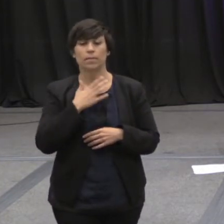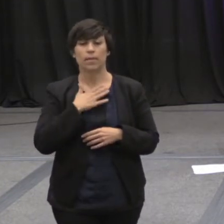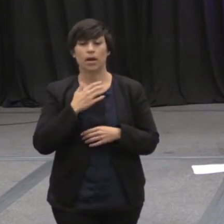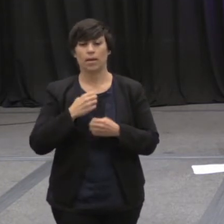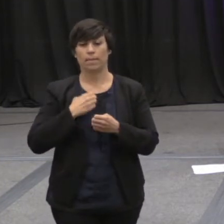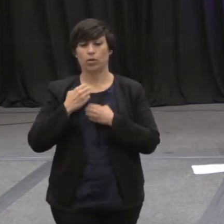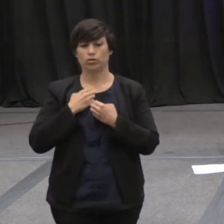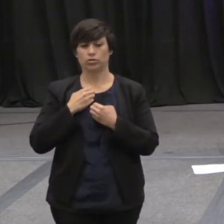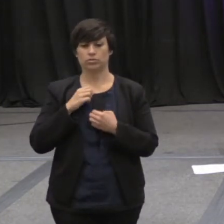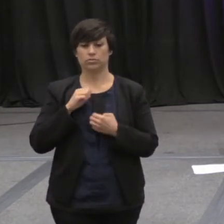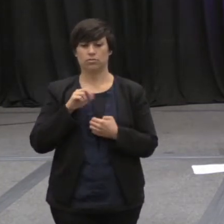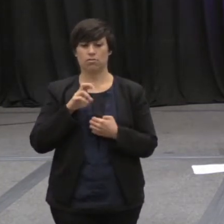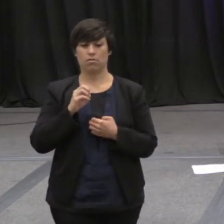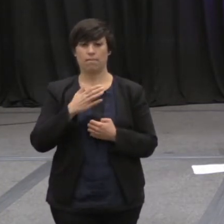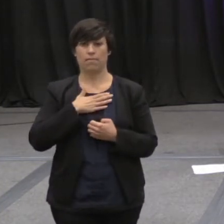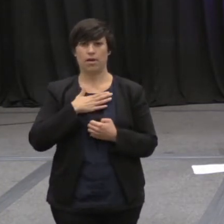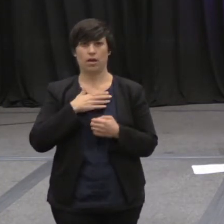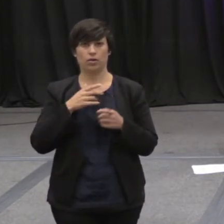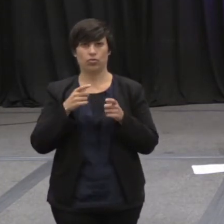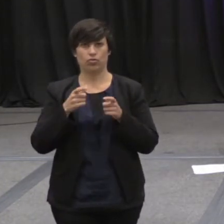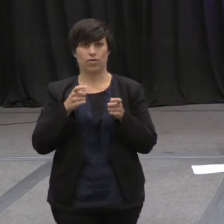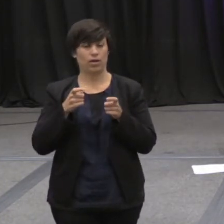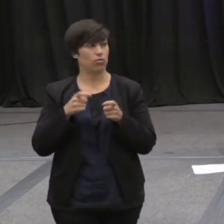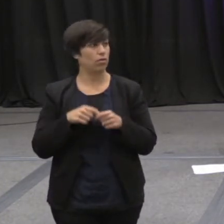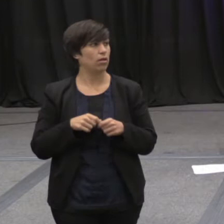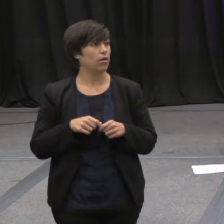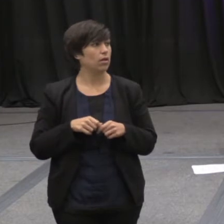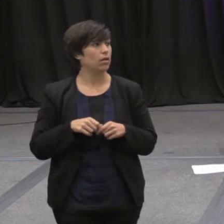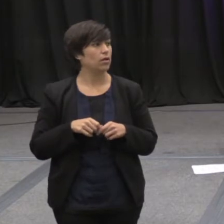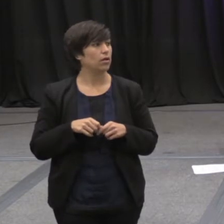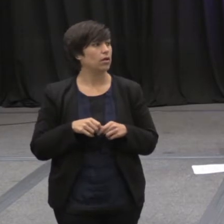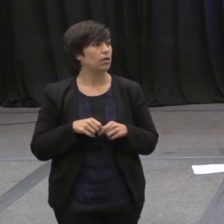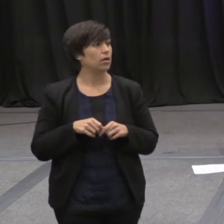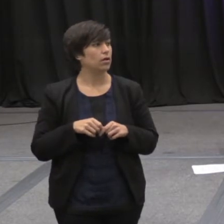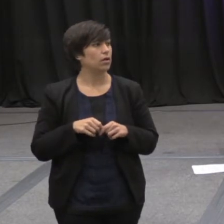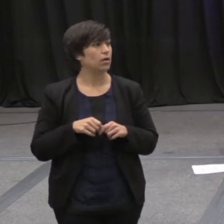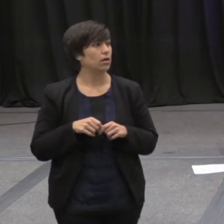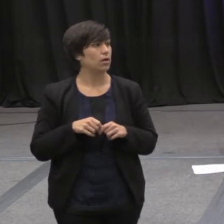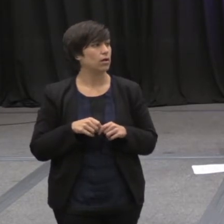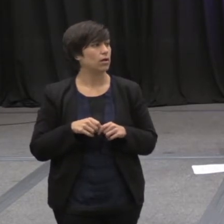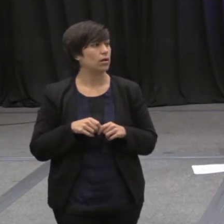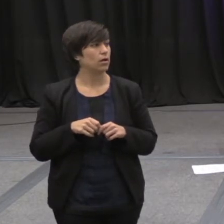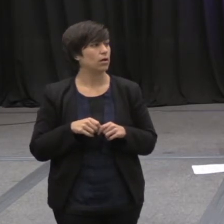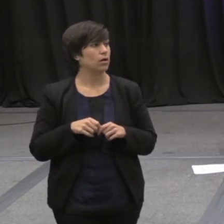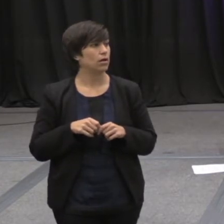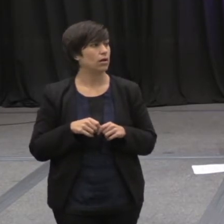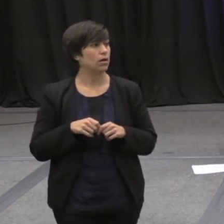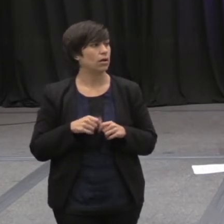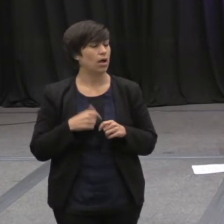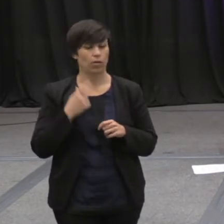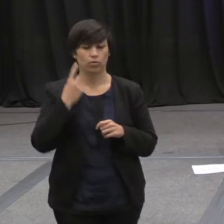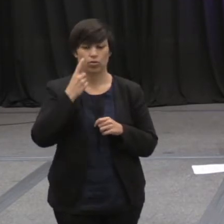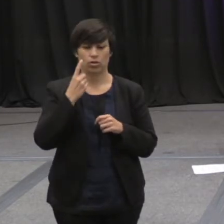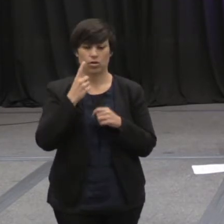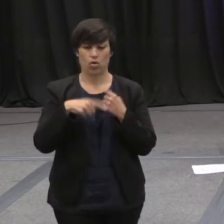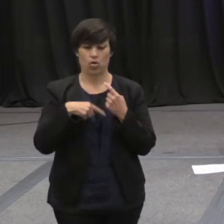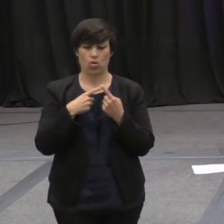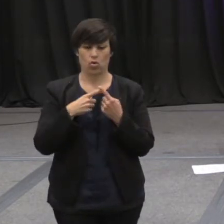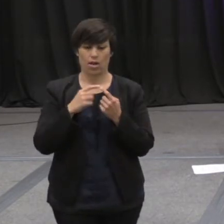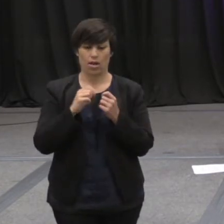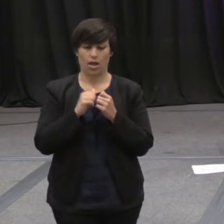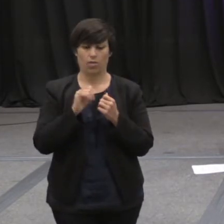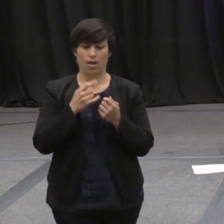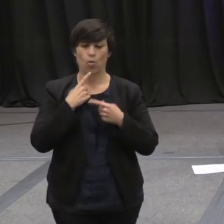are mine to handle. That's what you said. So I was wondering how that works when the person consenting